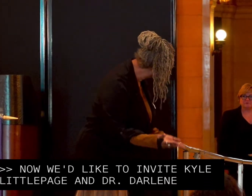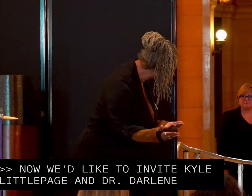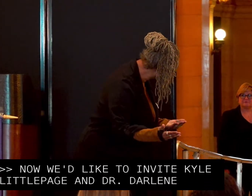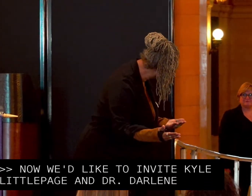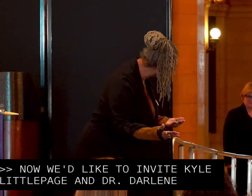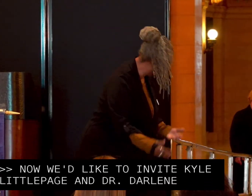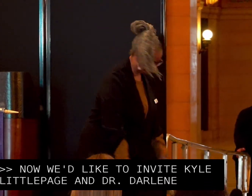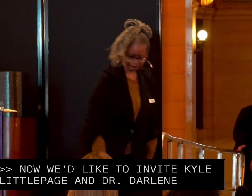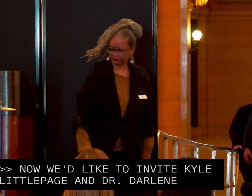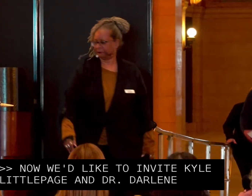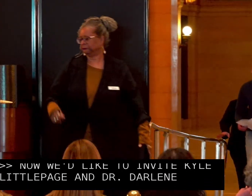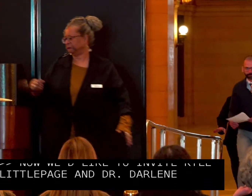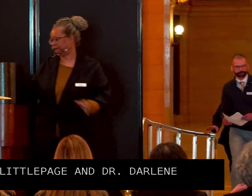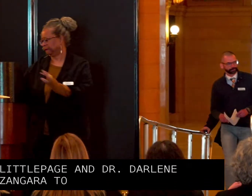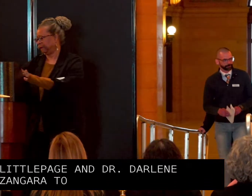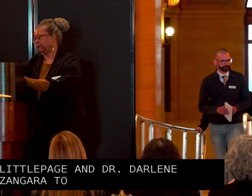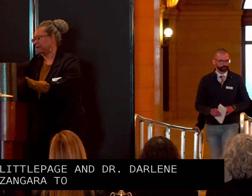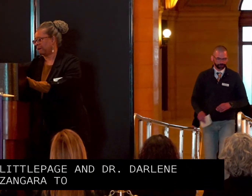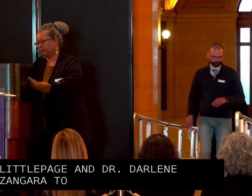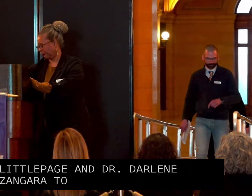the stage.